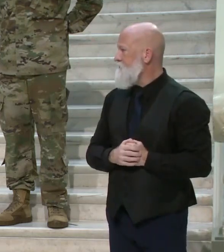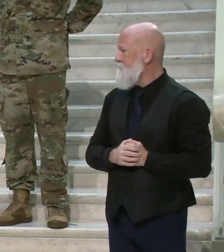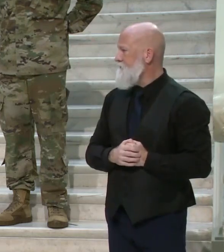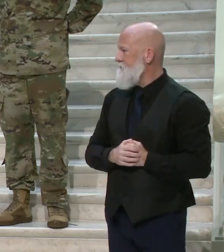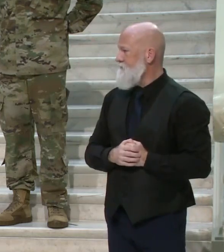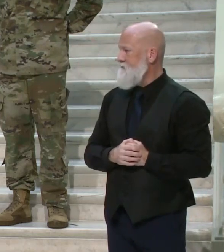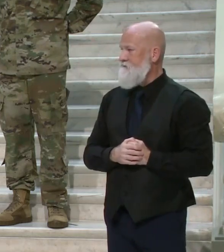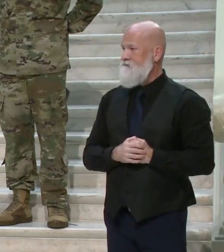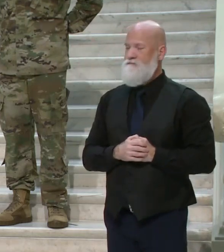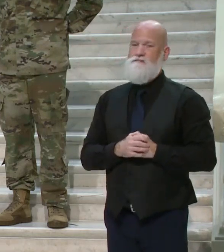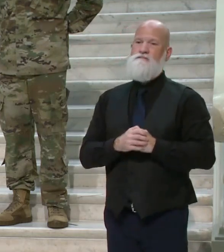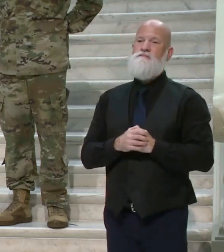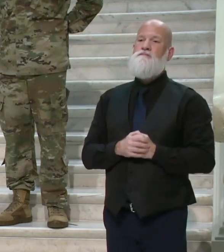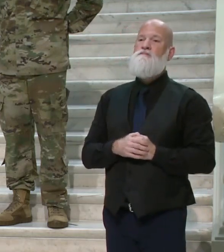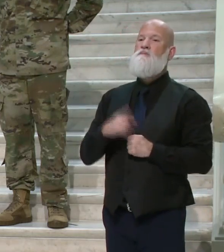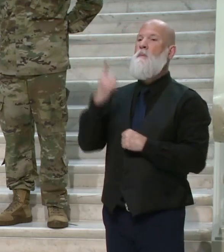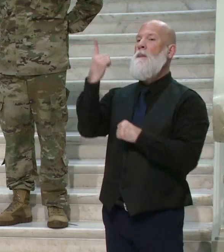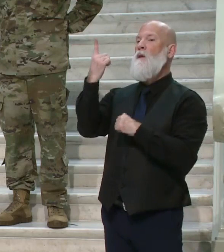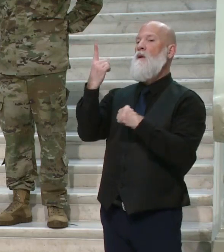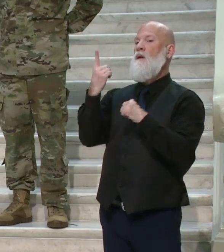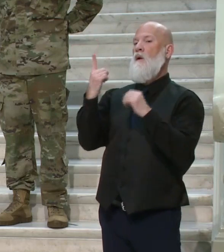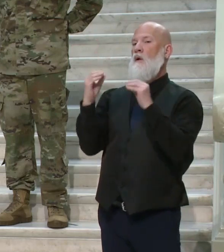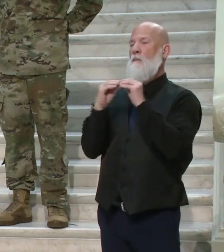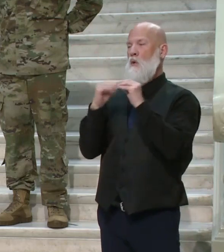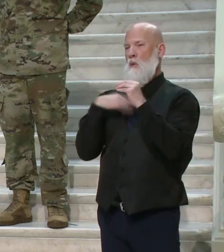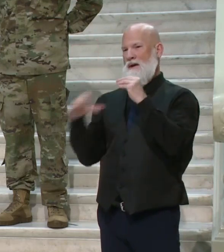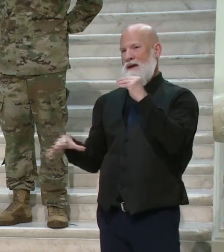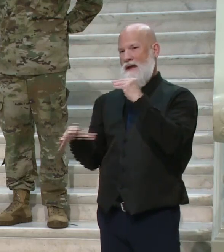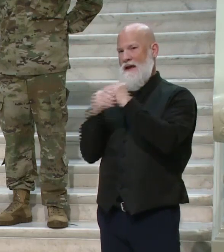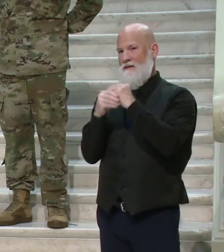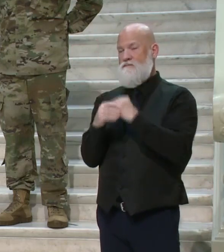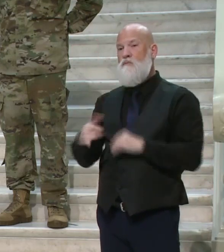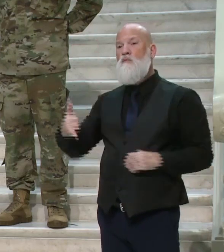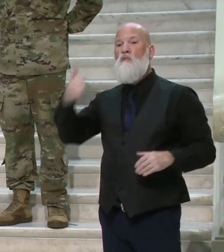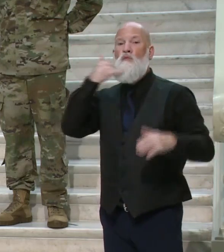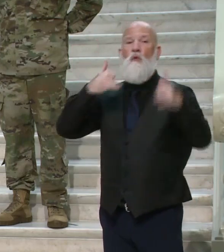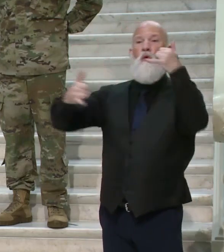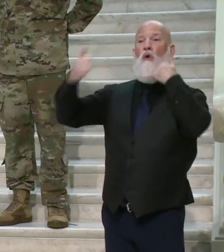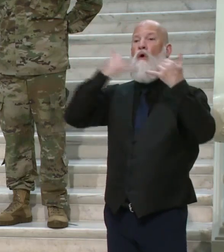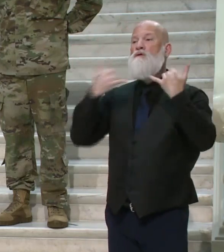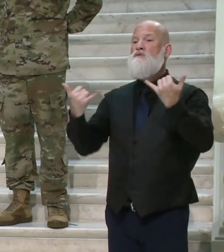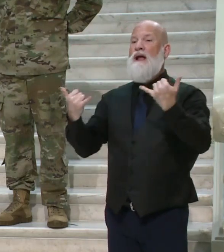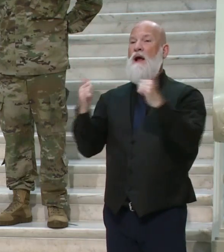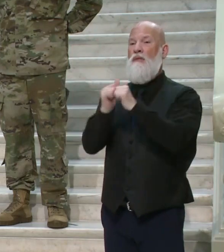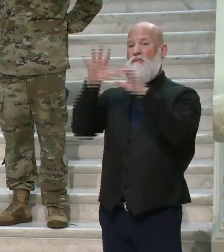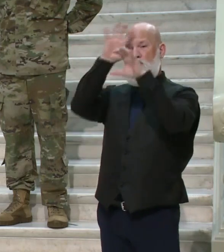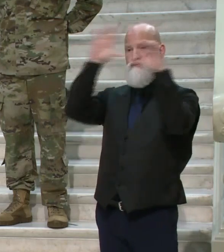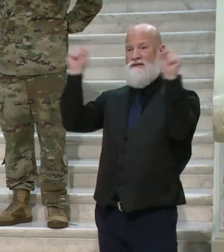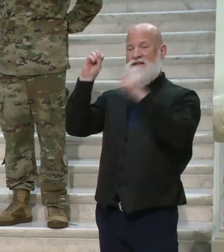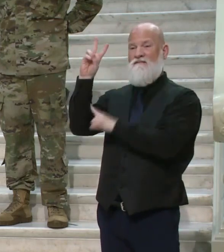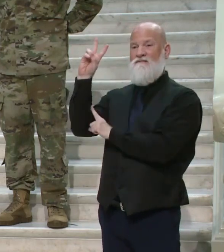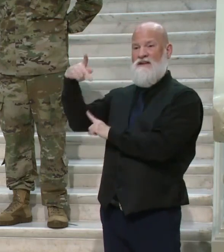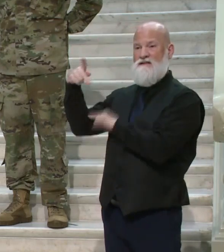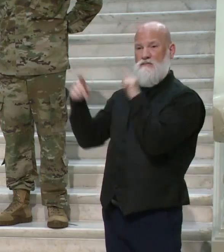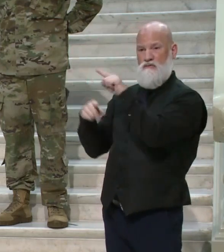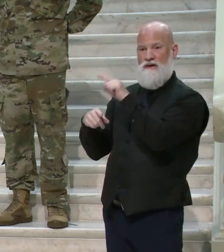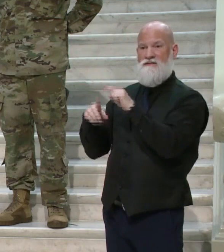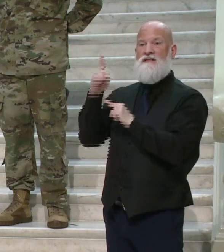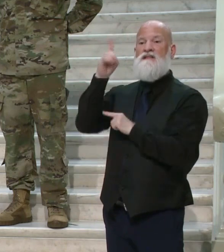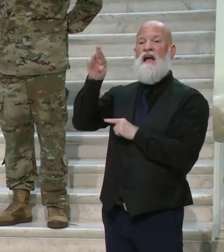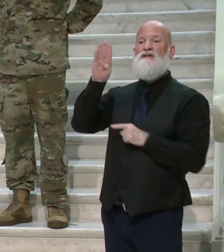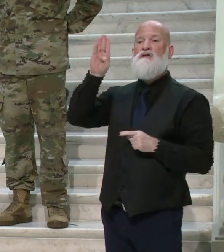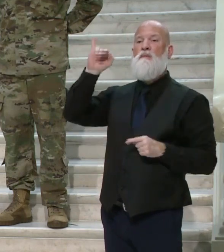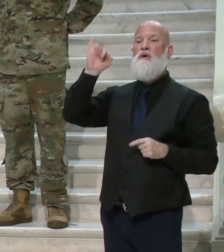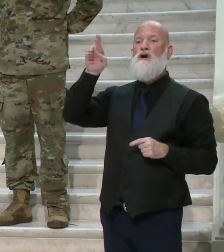One thing I would add there too, on our call today with the President and Vice President, and Dr. Burks was going over